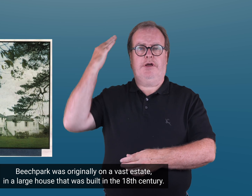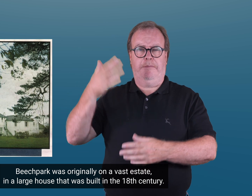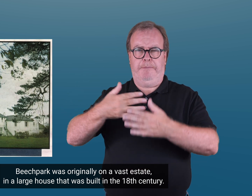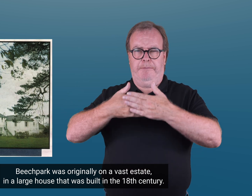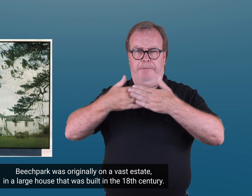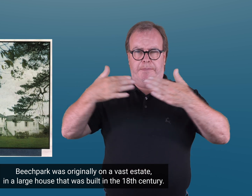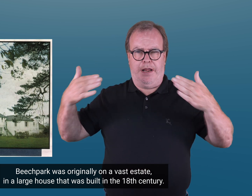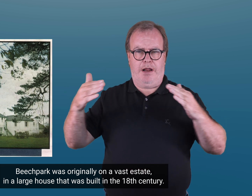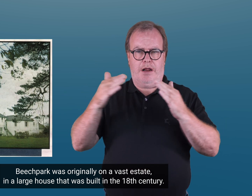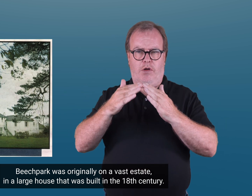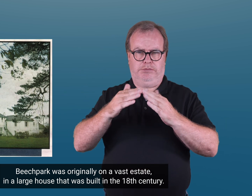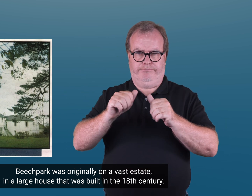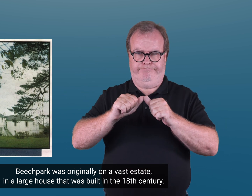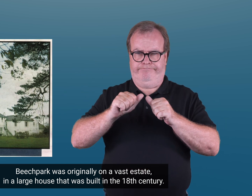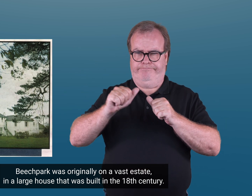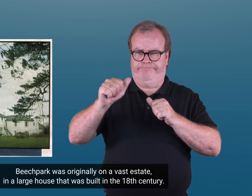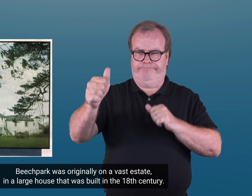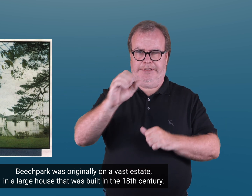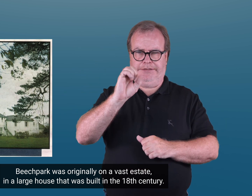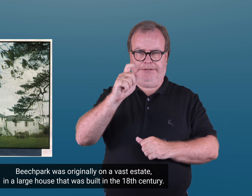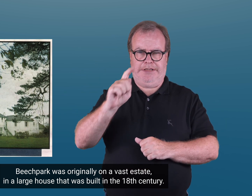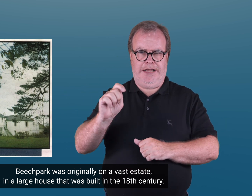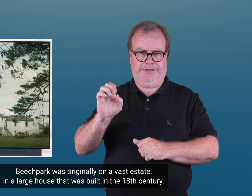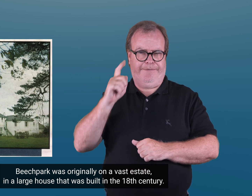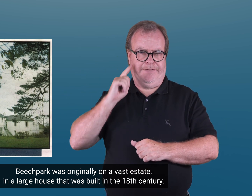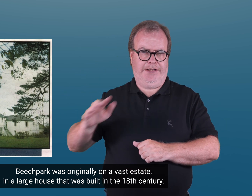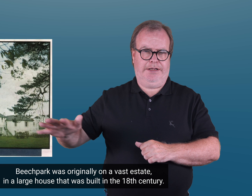in a large house that was built in the 18th century.